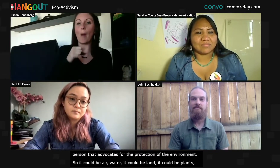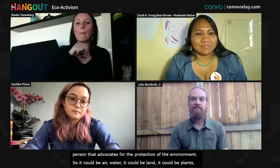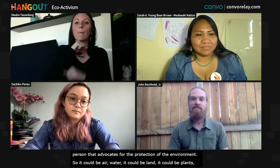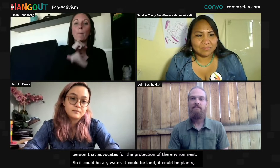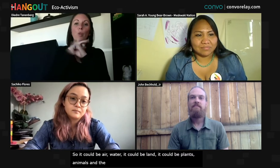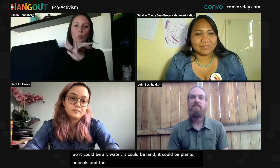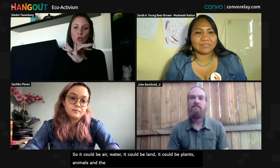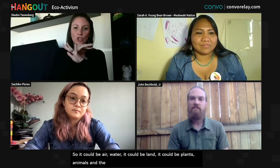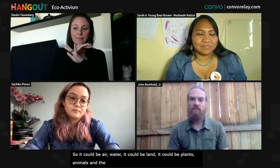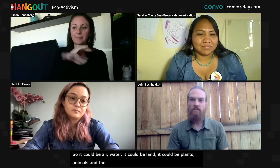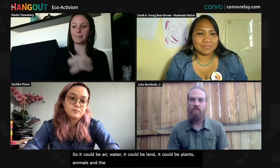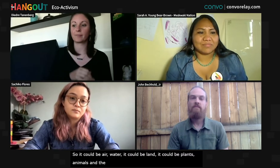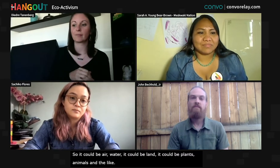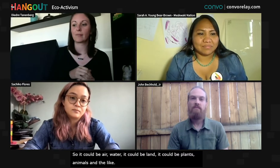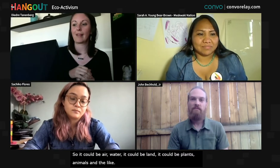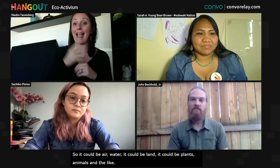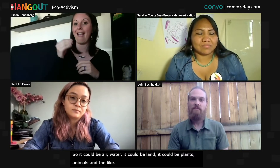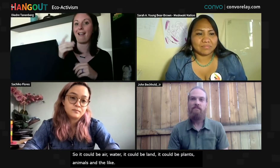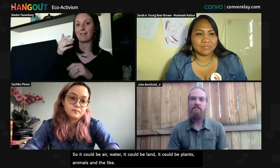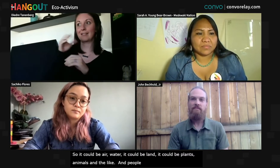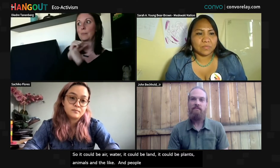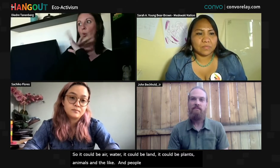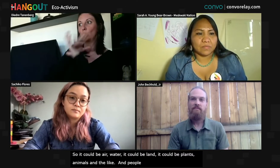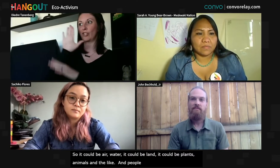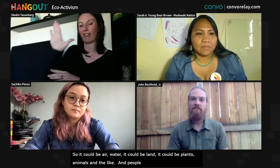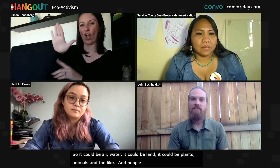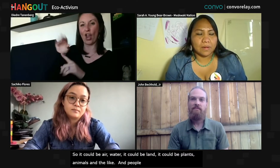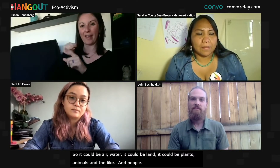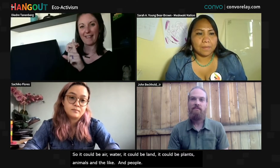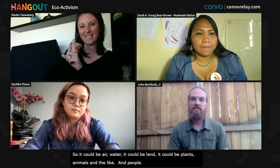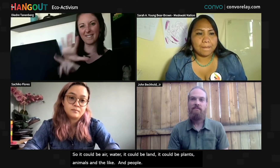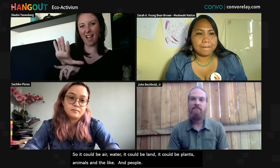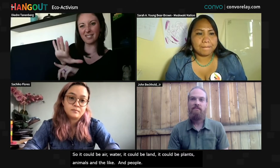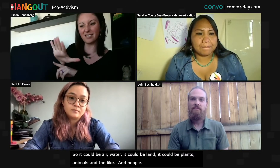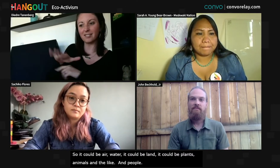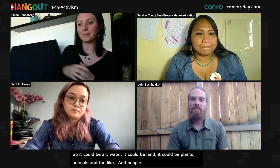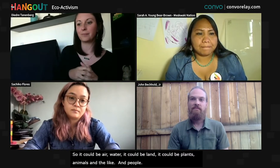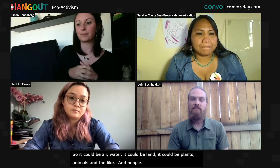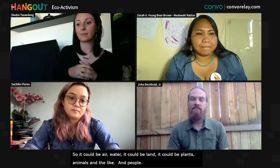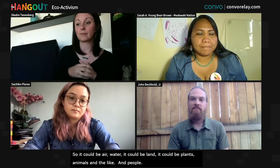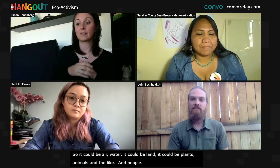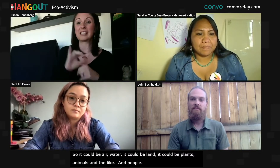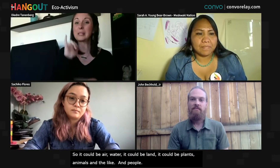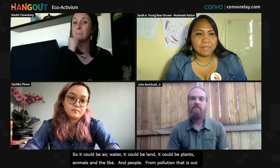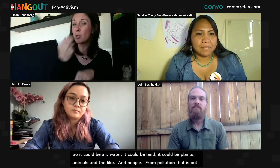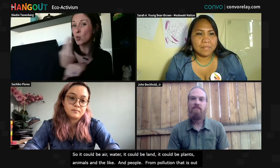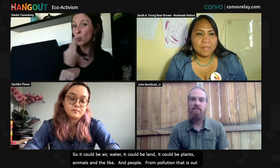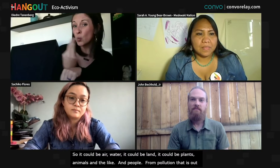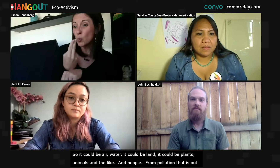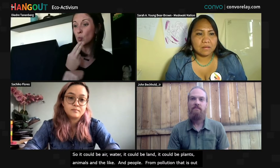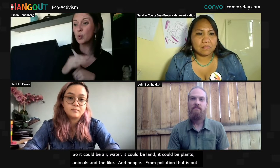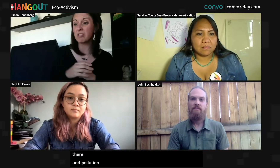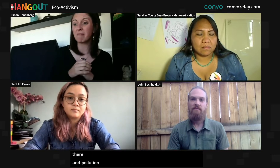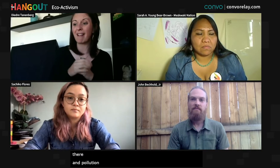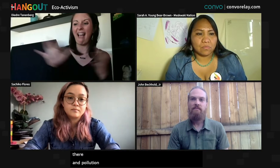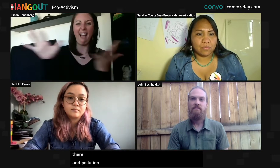and people from pollution that's out there. And pollution, we talk about the effects that they have, the